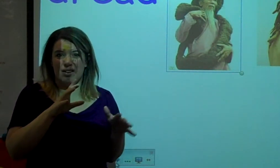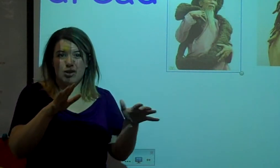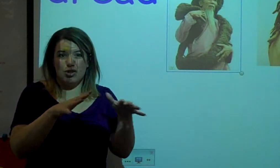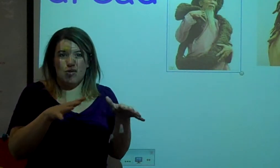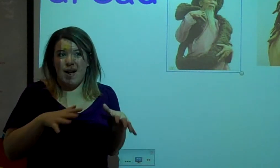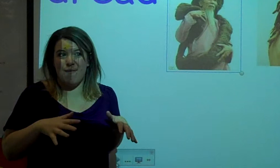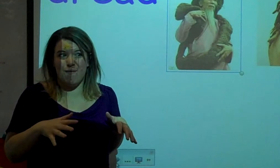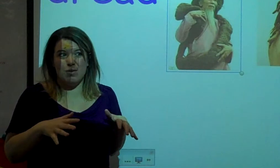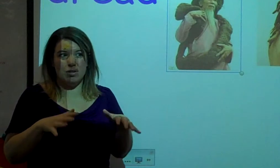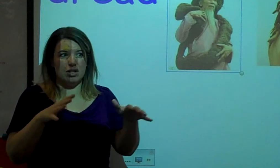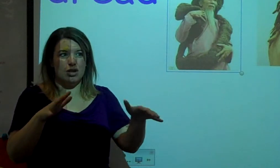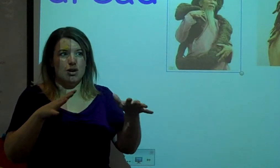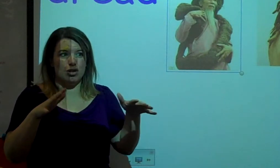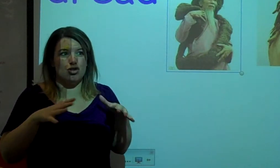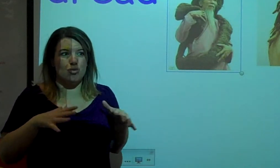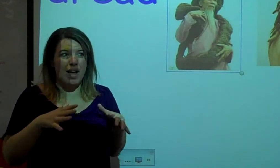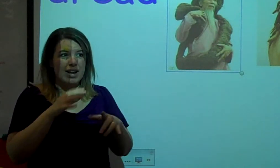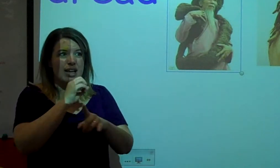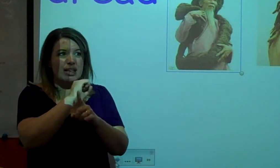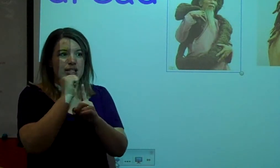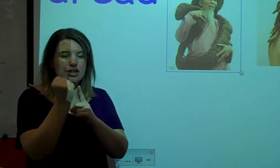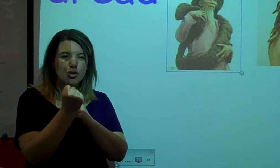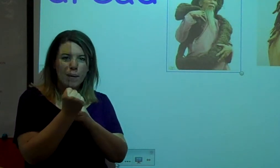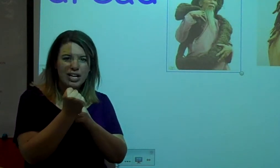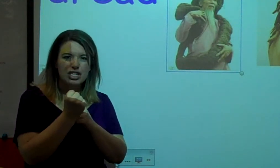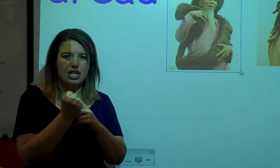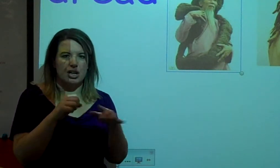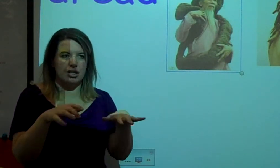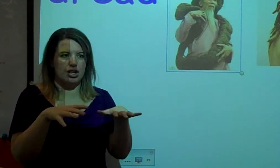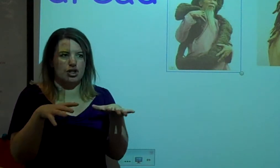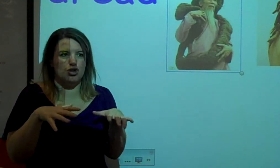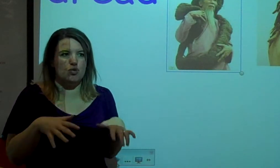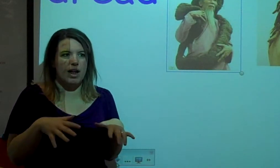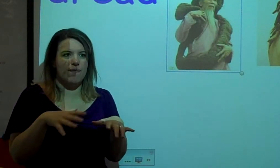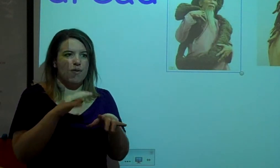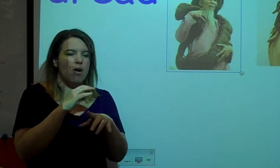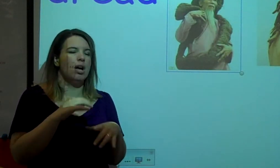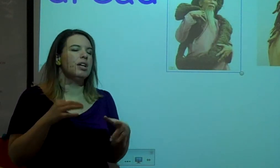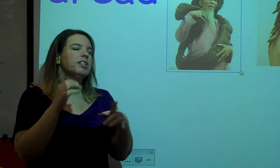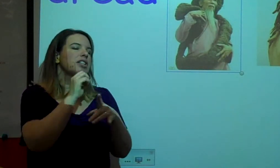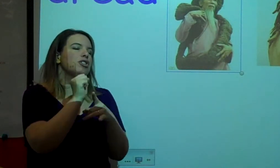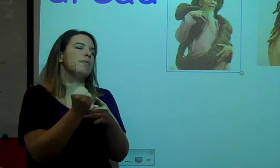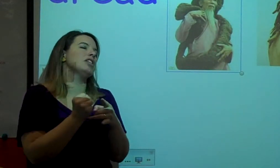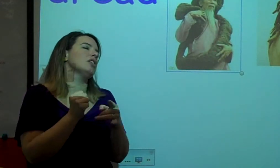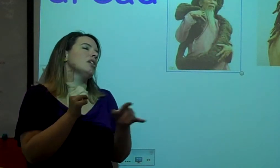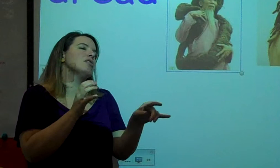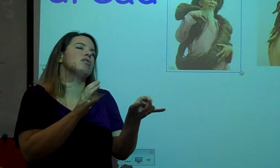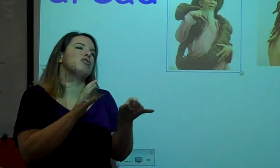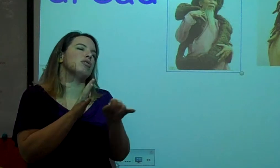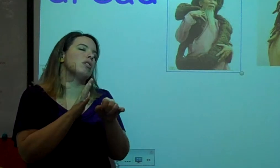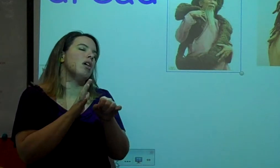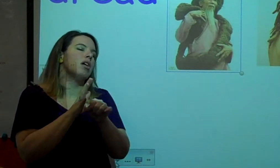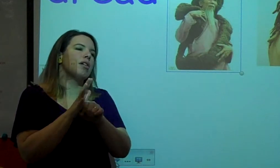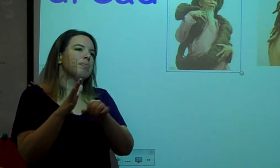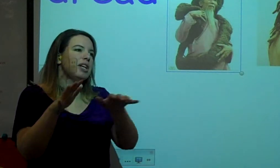or dread. You know, you're dreading the situation. It's dreadful. The situation is just